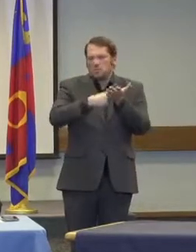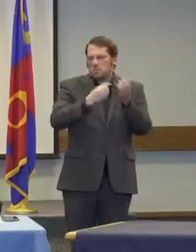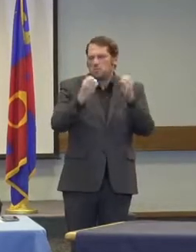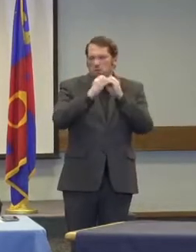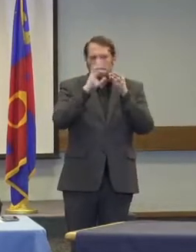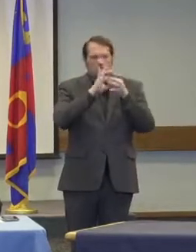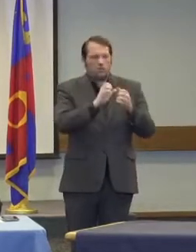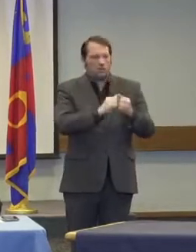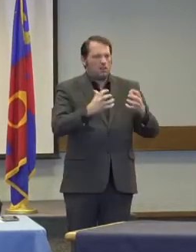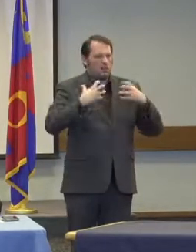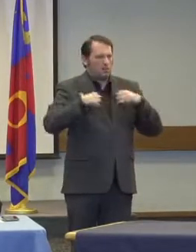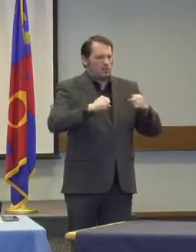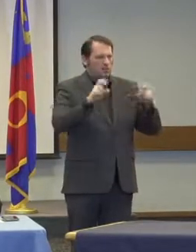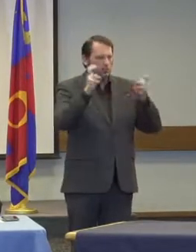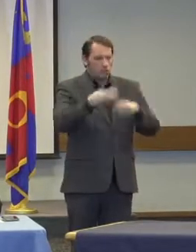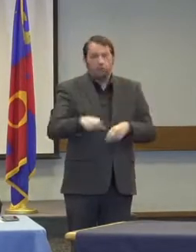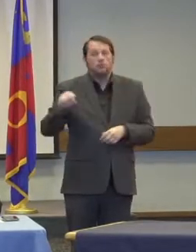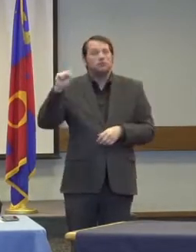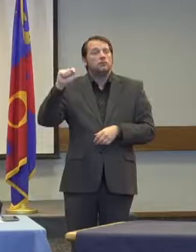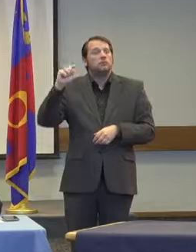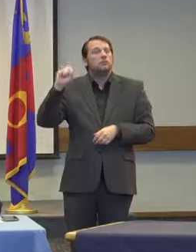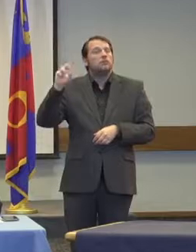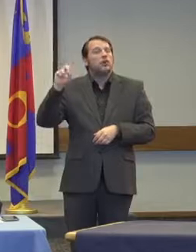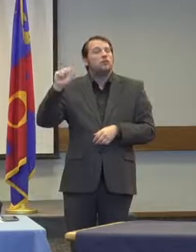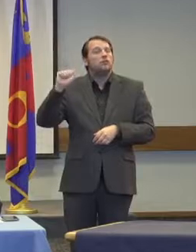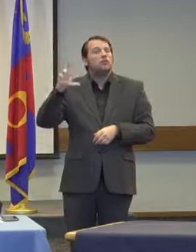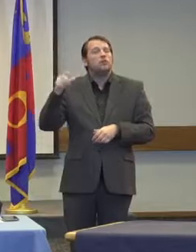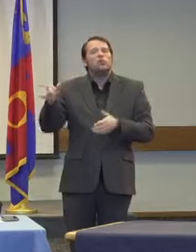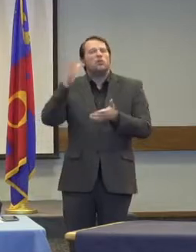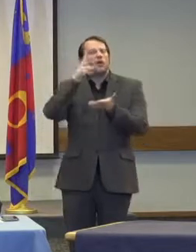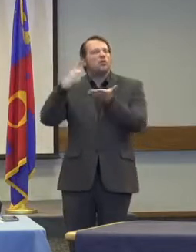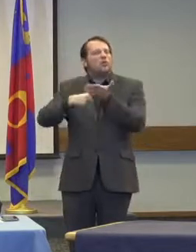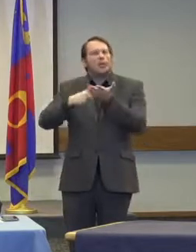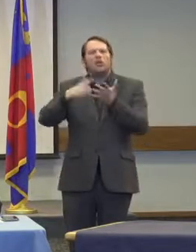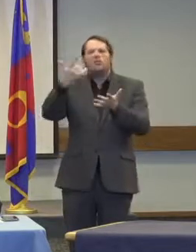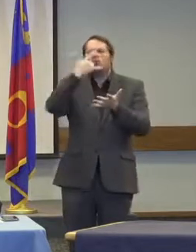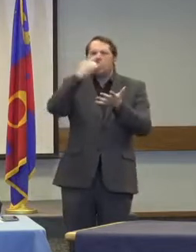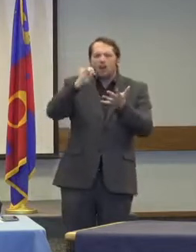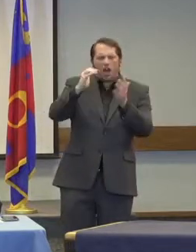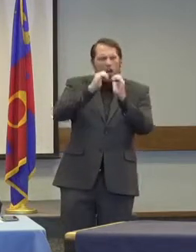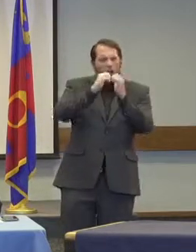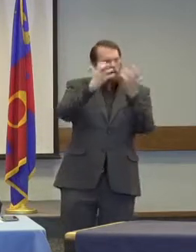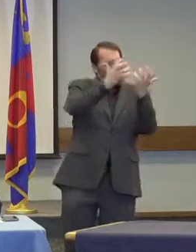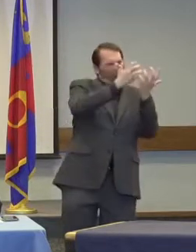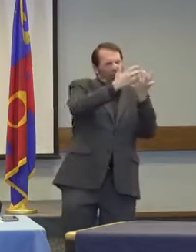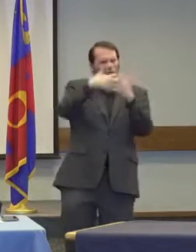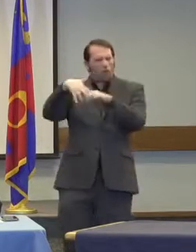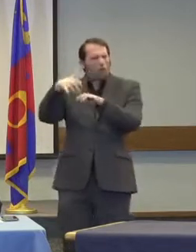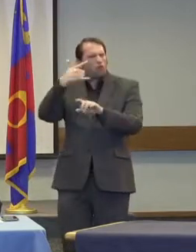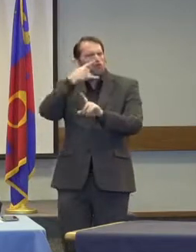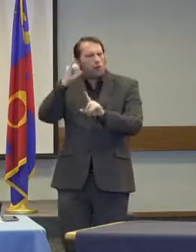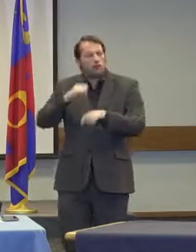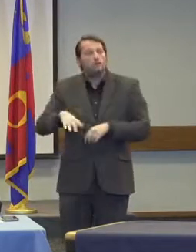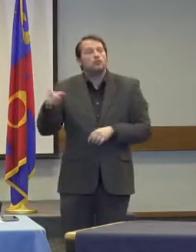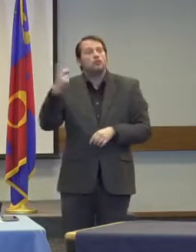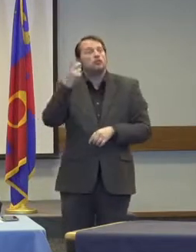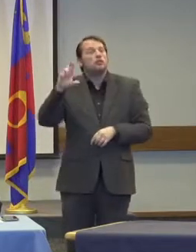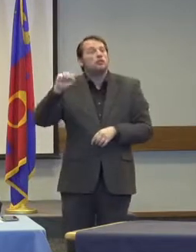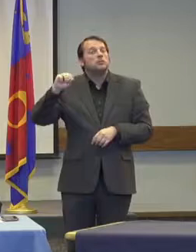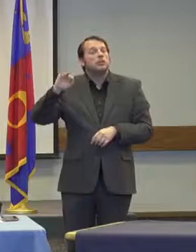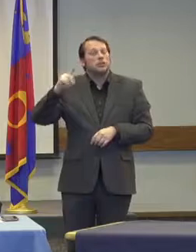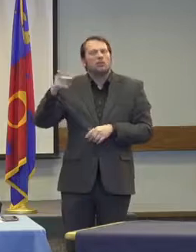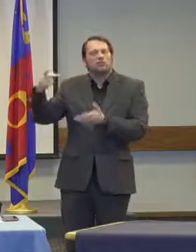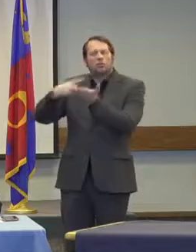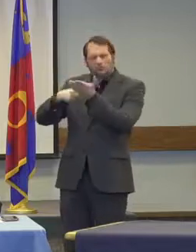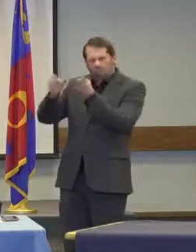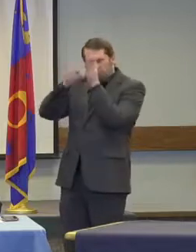going to discuss our logistical operations, and Dr. Smith is going to discuss the school operations. I want everybody to know this will not be the